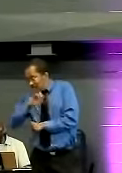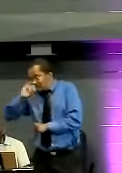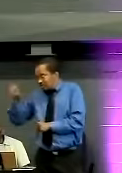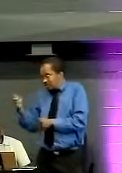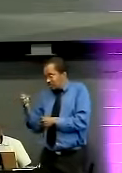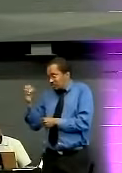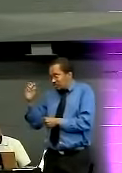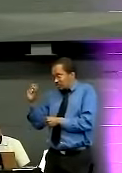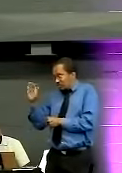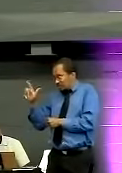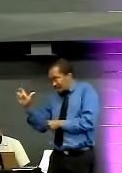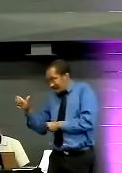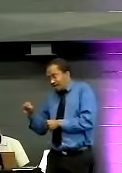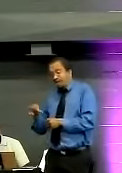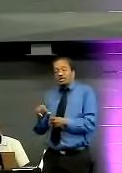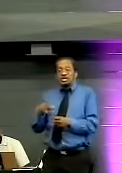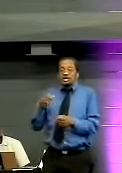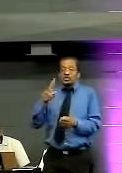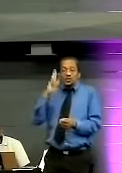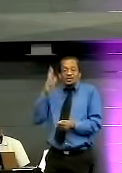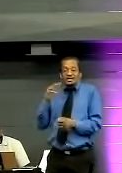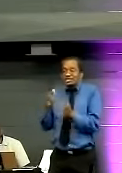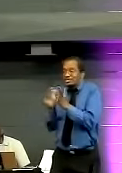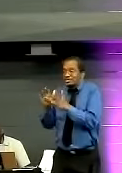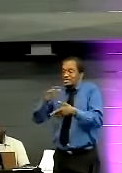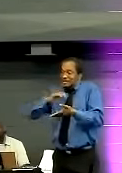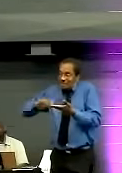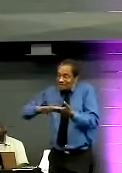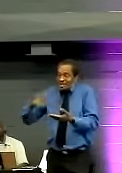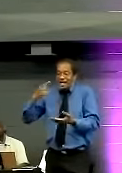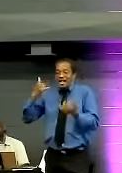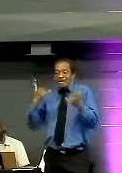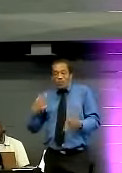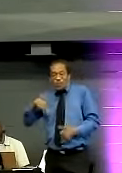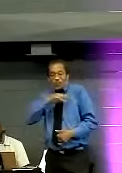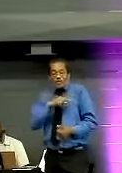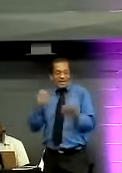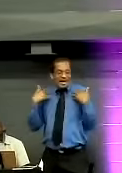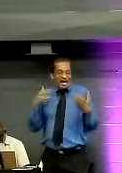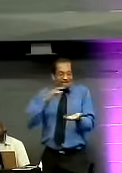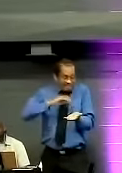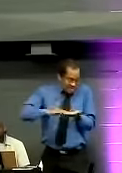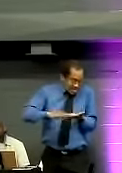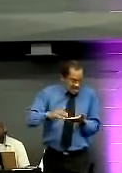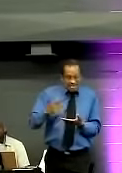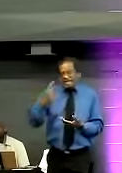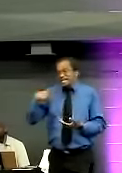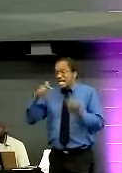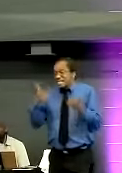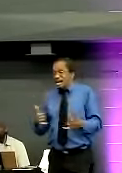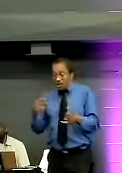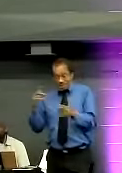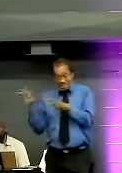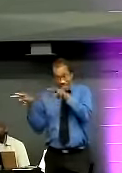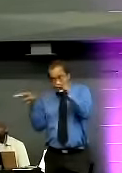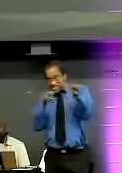the reason Jesus forgave is so that we could operate in forgiveness, so that when we get in the face of people who